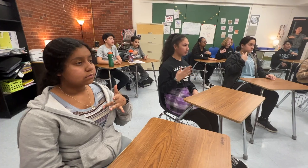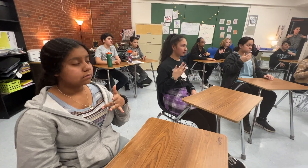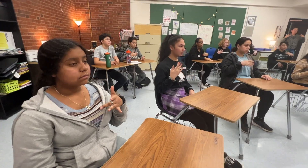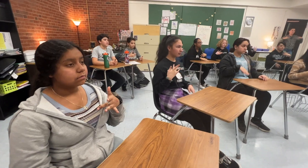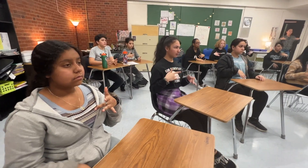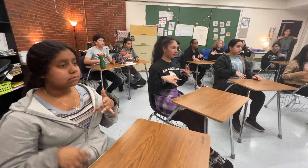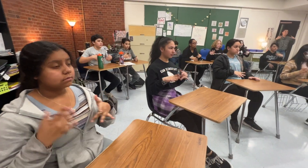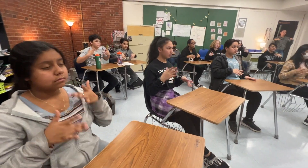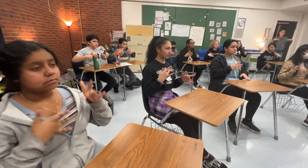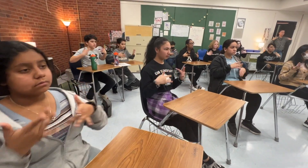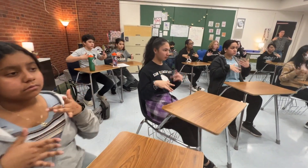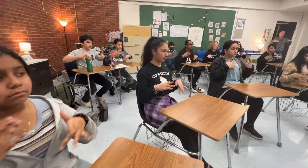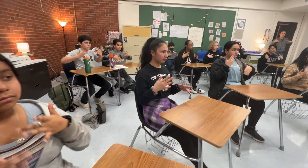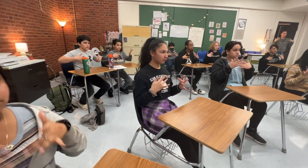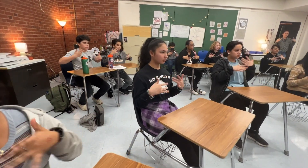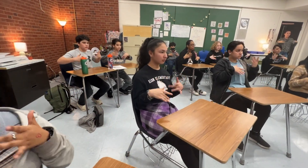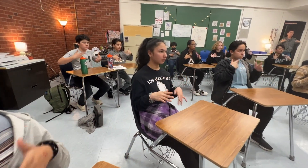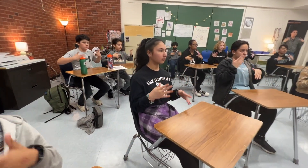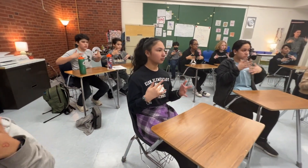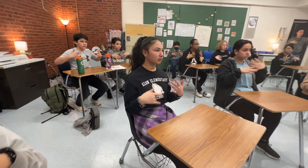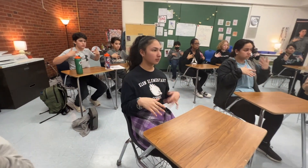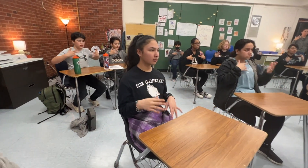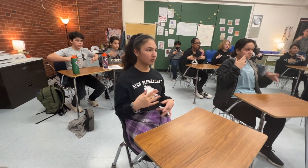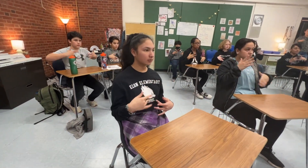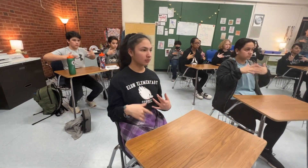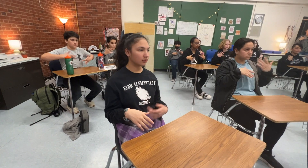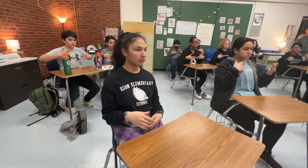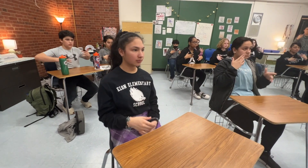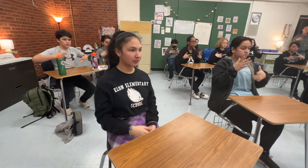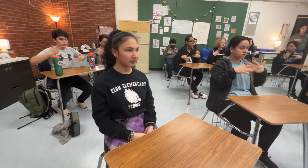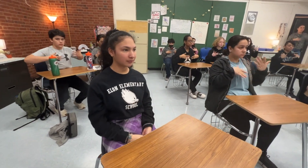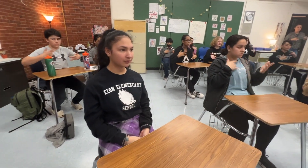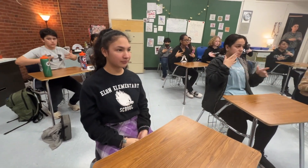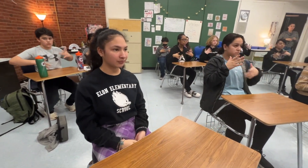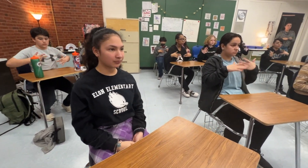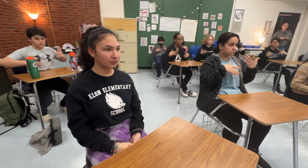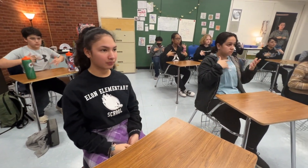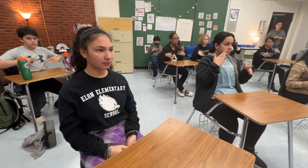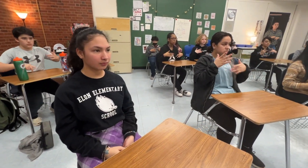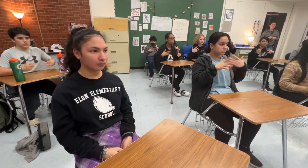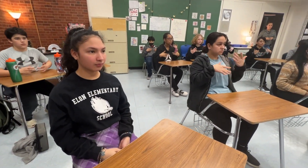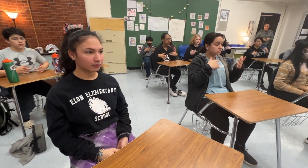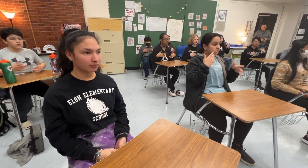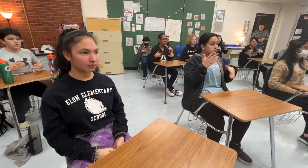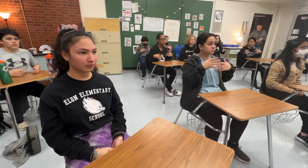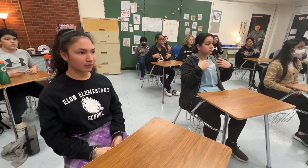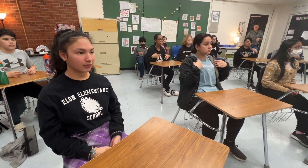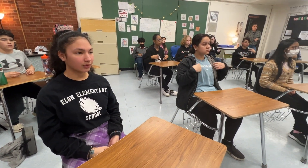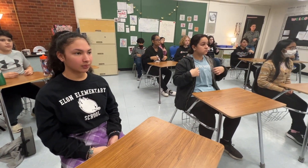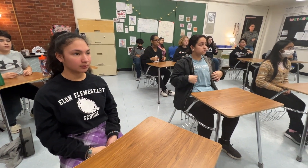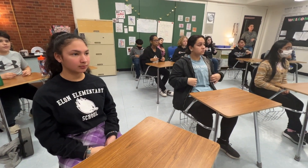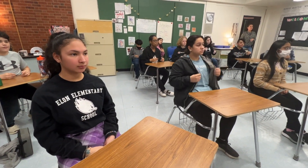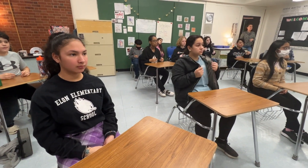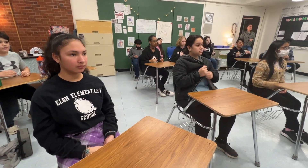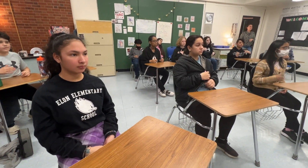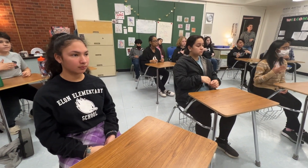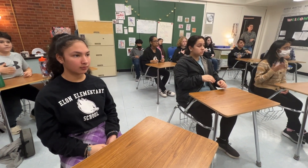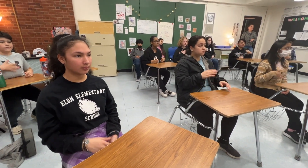intimidated by these differences. They're not, they don't view it as lesser and they don't view that for anything.